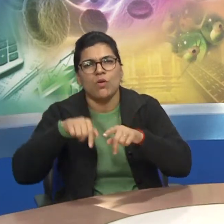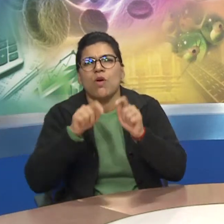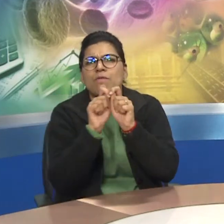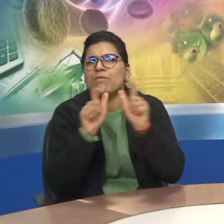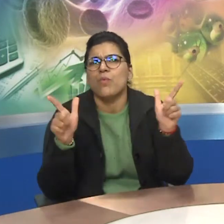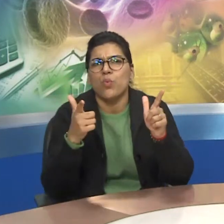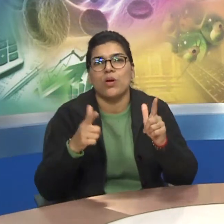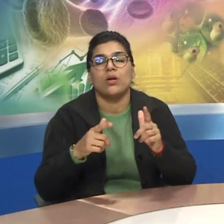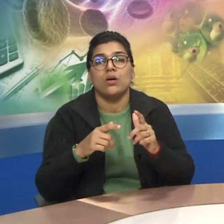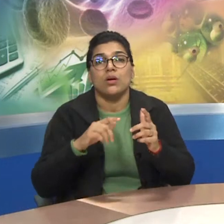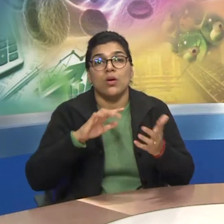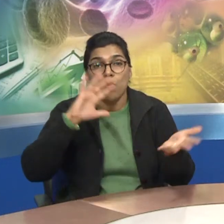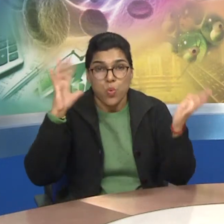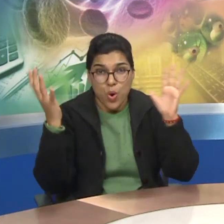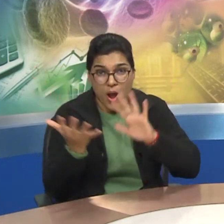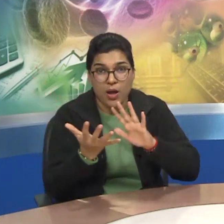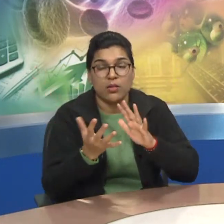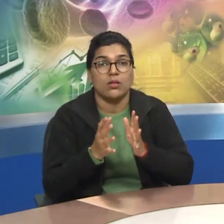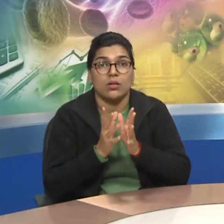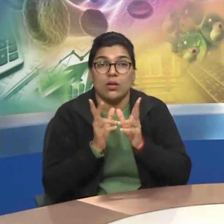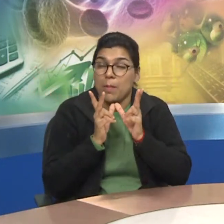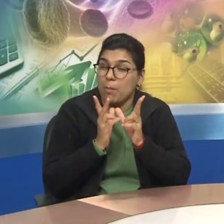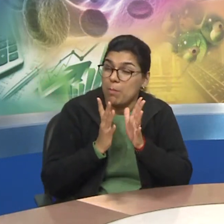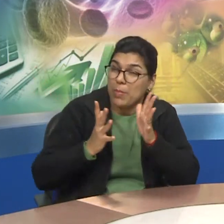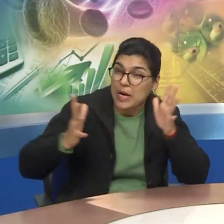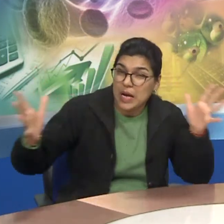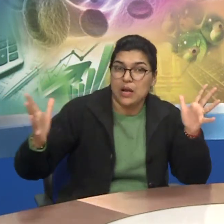Wide Fund for Nature.